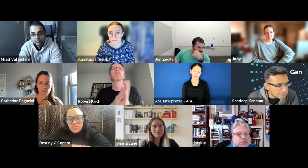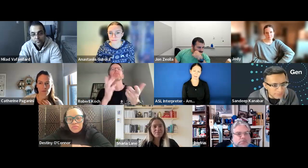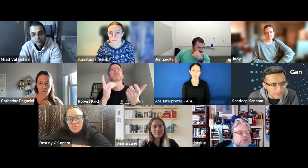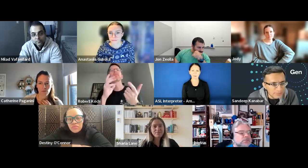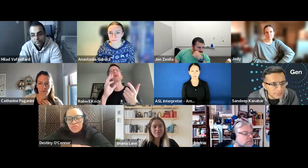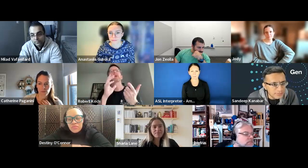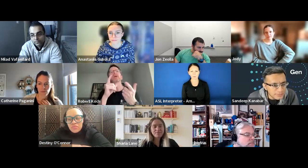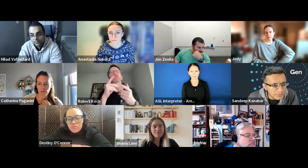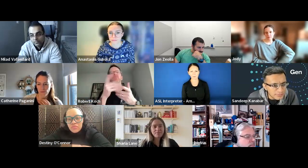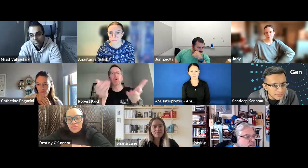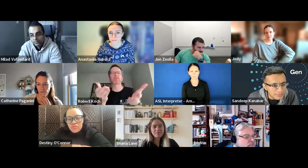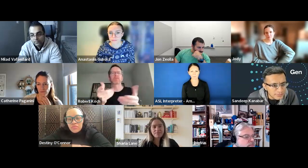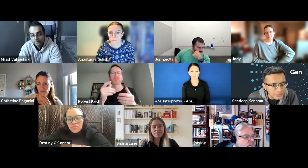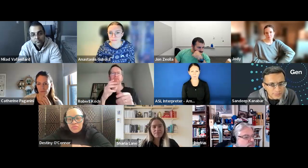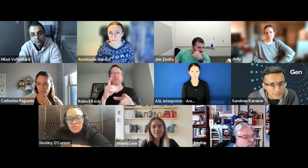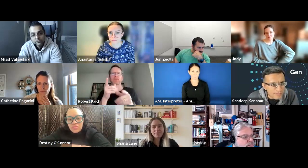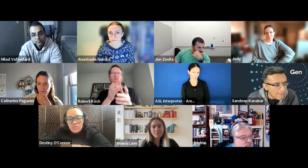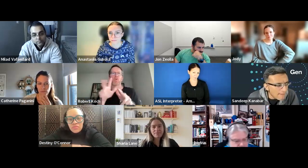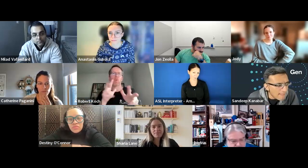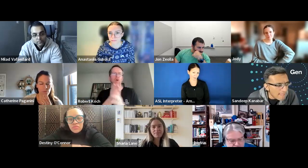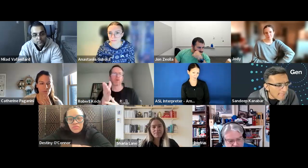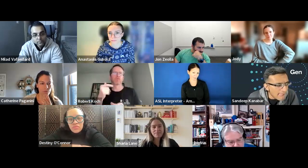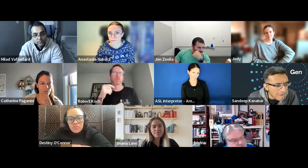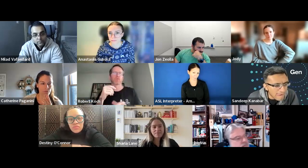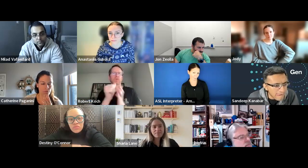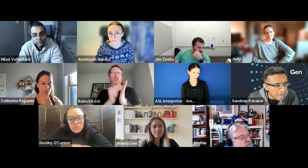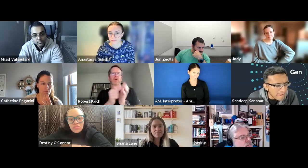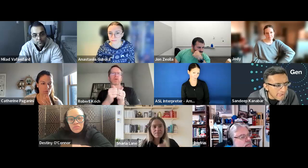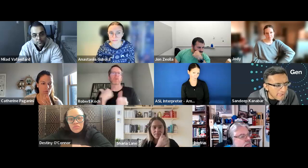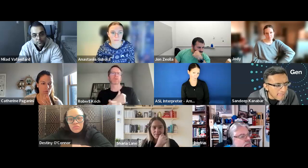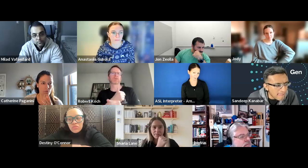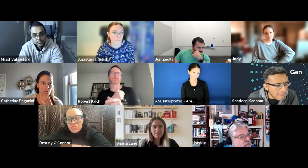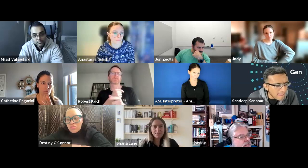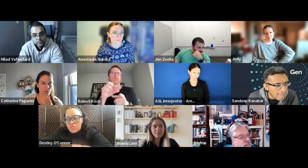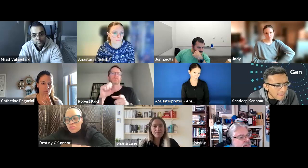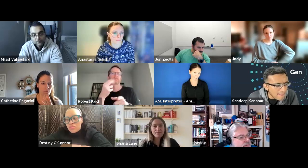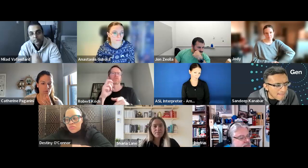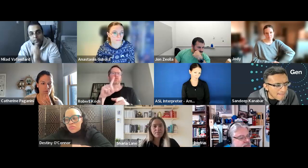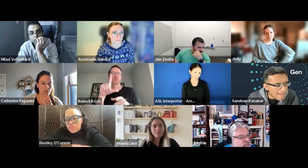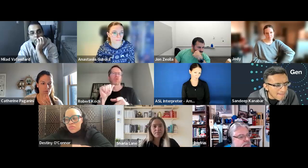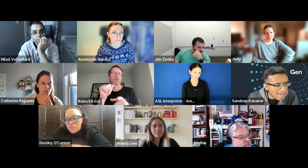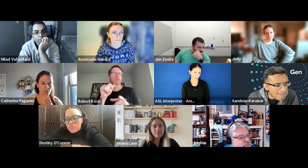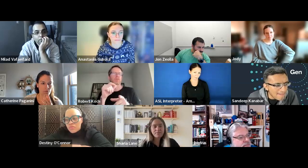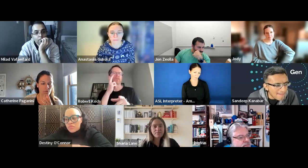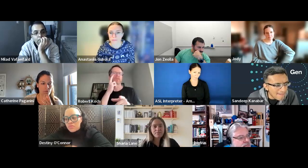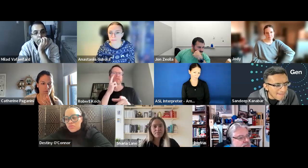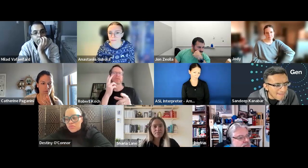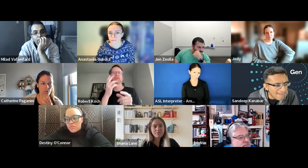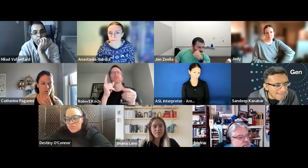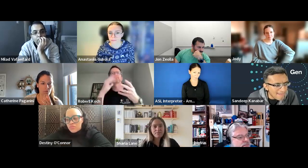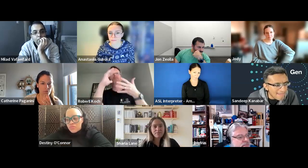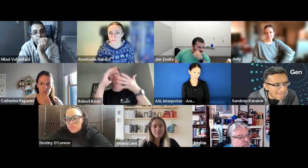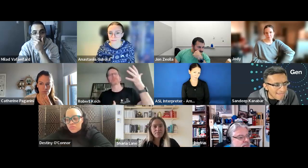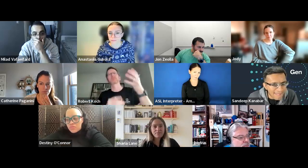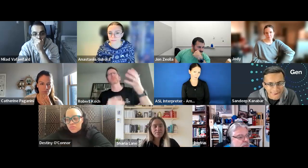briefly, but let me look here a little bit further. Do you want to just go ahead and take the floor and walk us through kind of your agenda portion with us if you